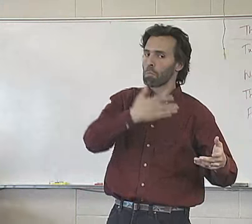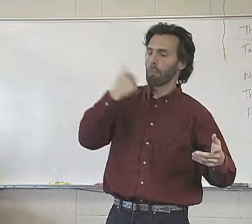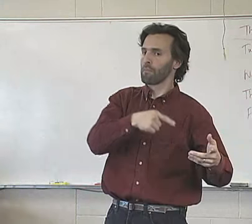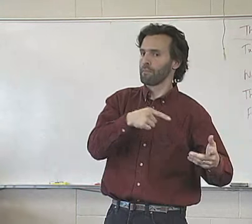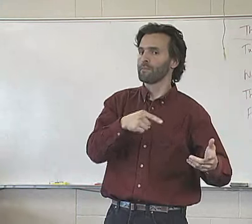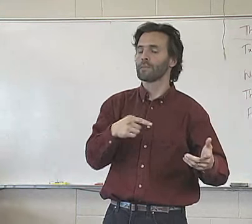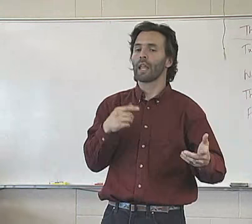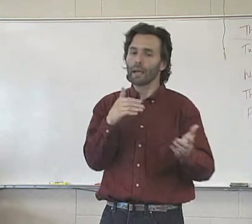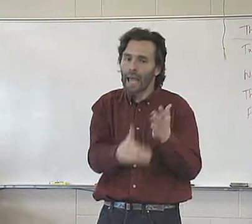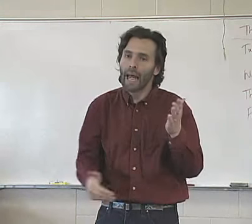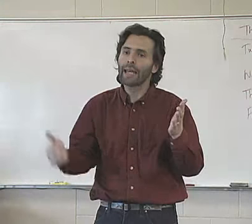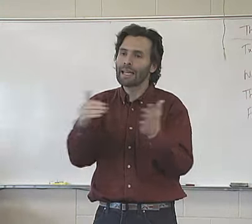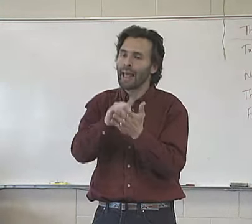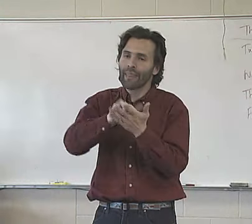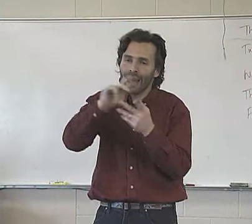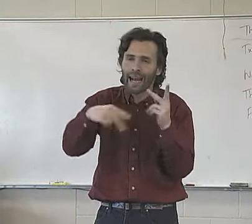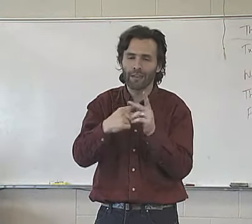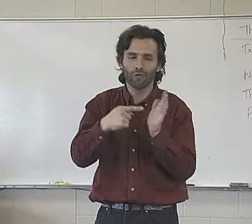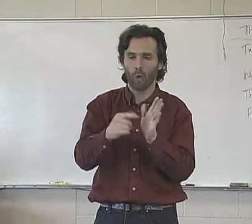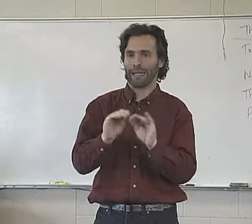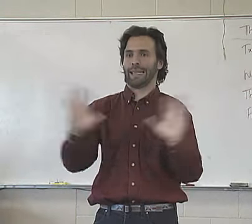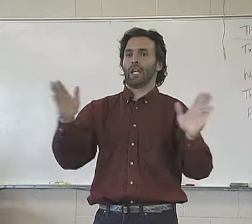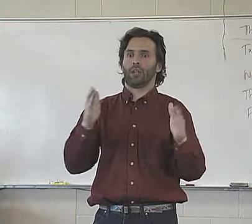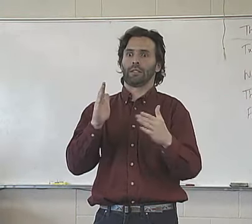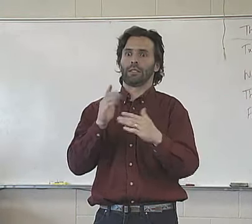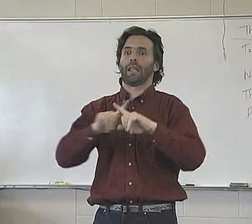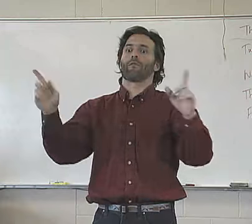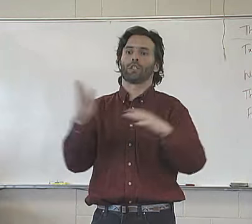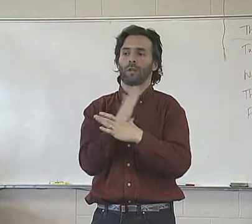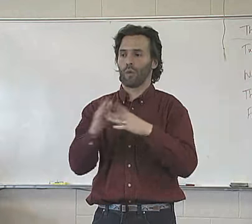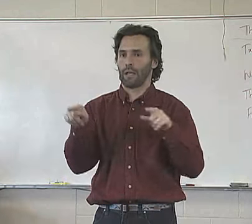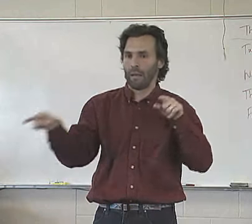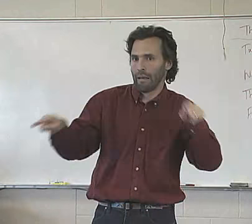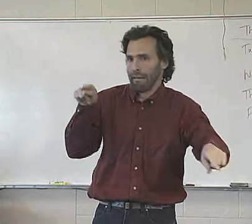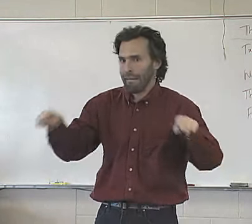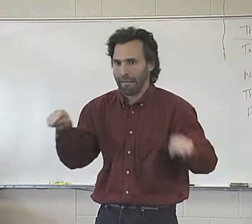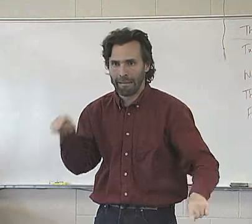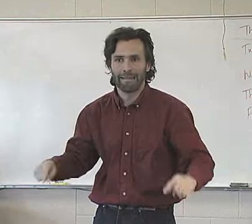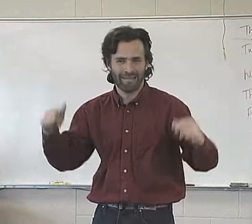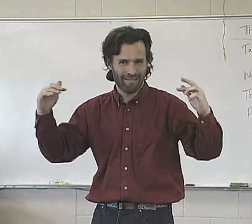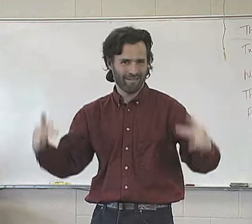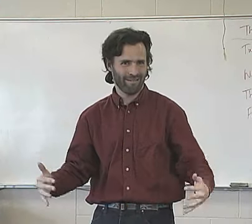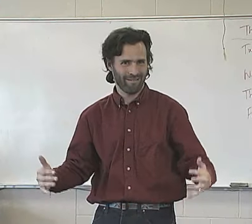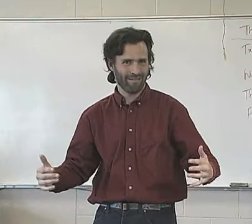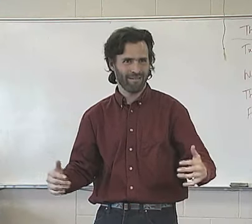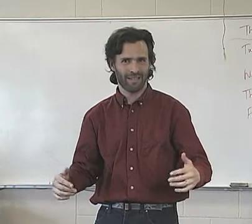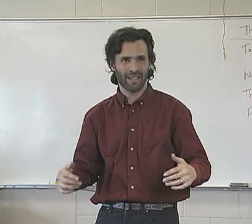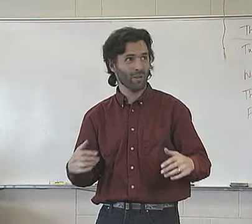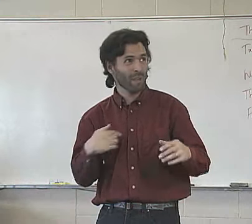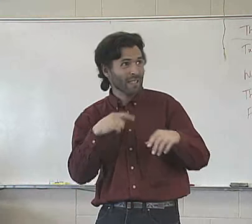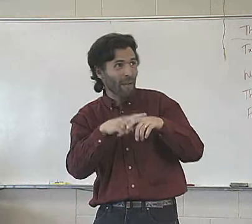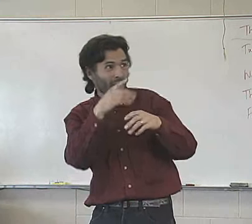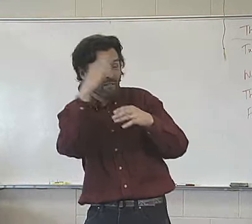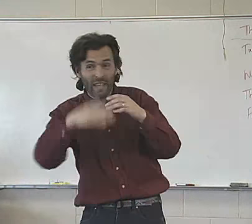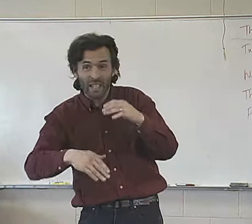again and again and again in those stories. And I wanted to tell you, because is it 30 or 35? 30. You know, it